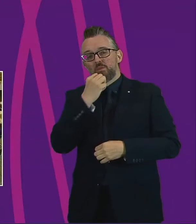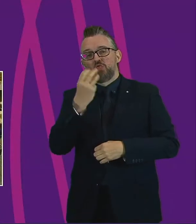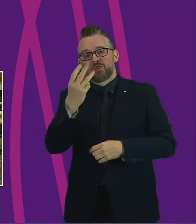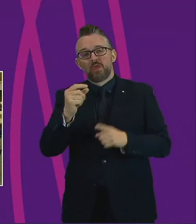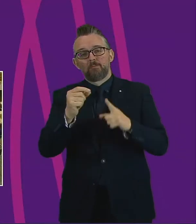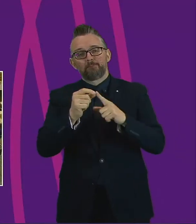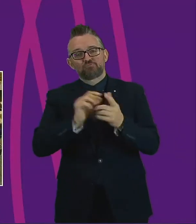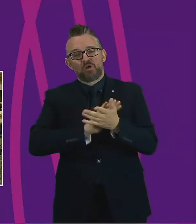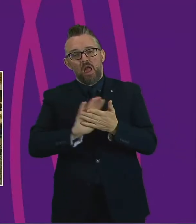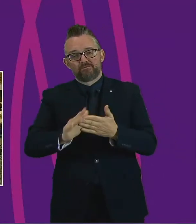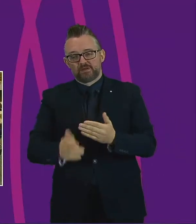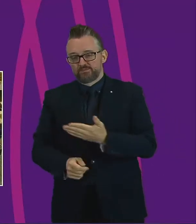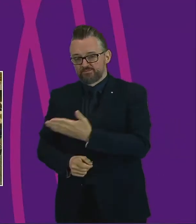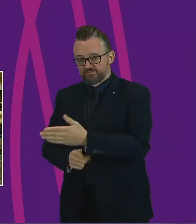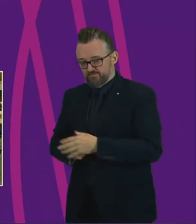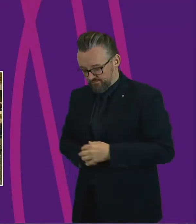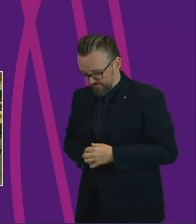Harvey.